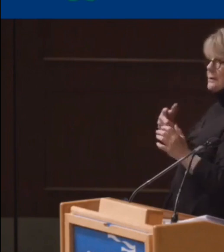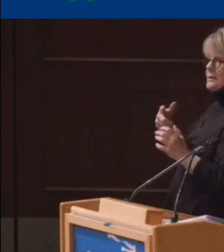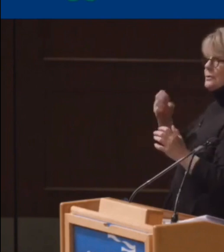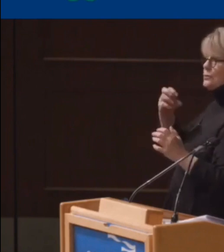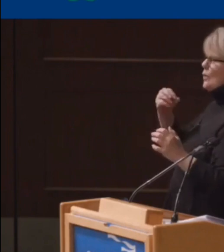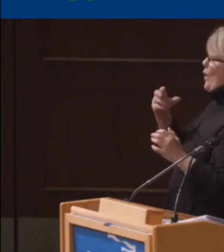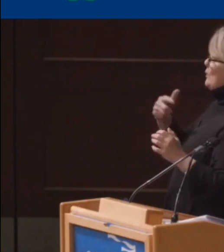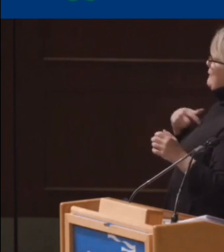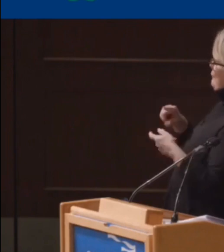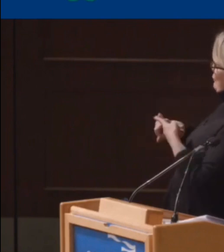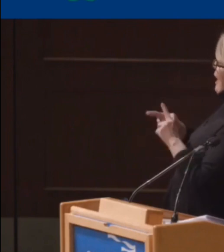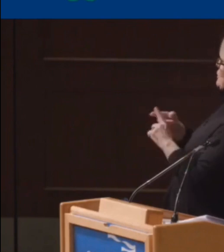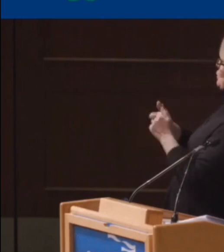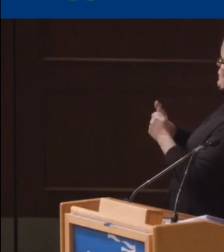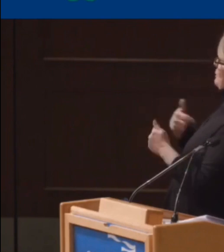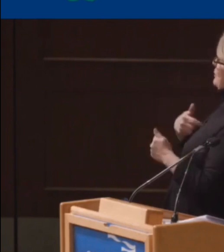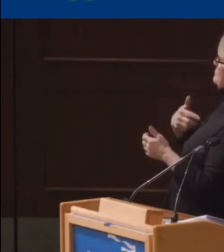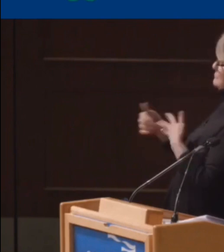class.